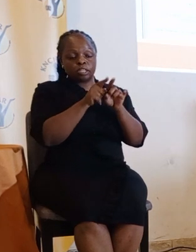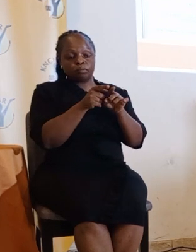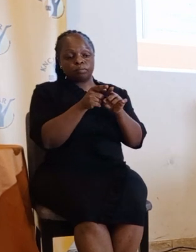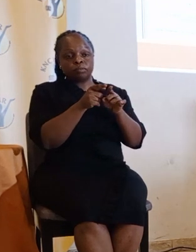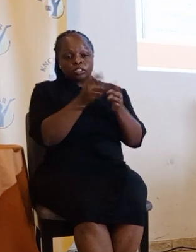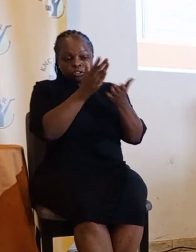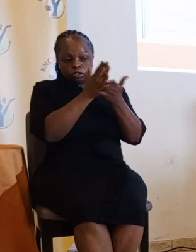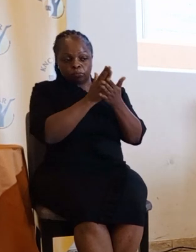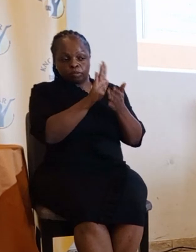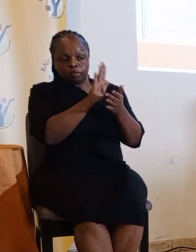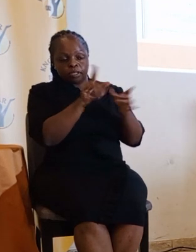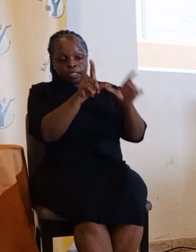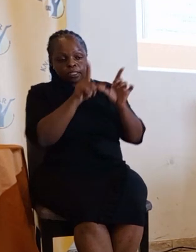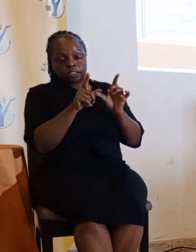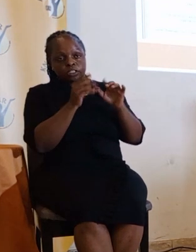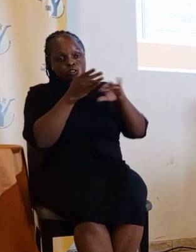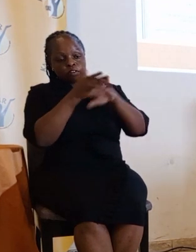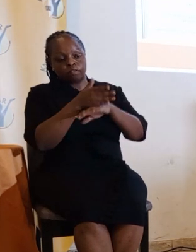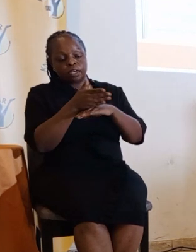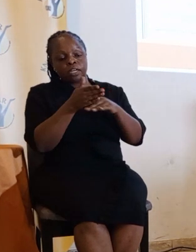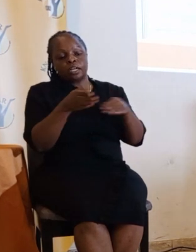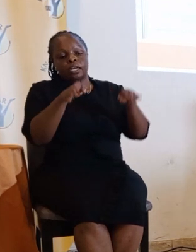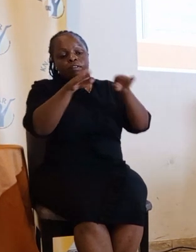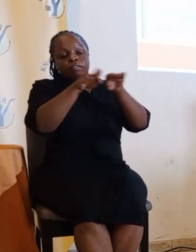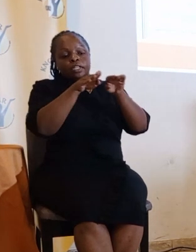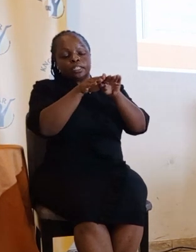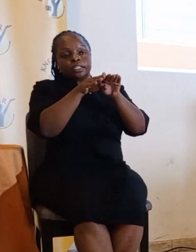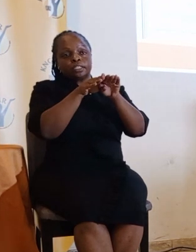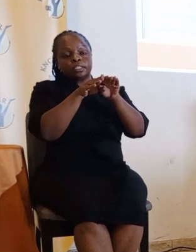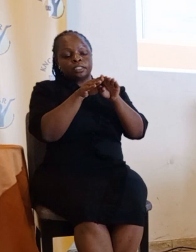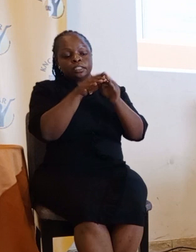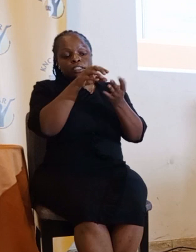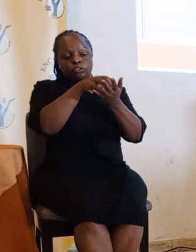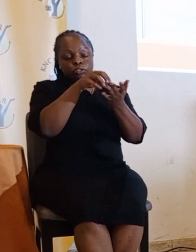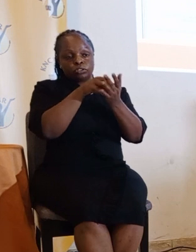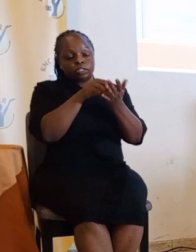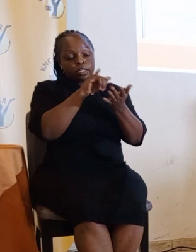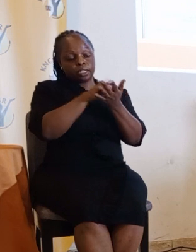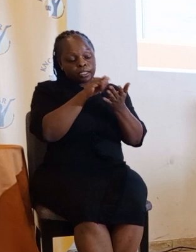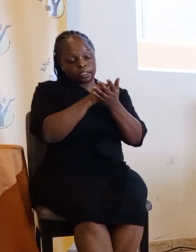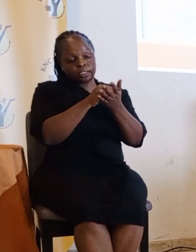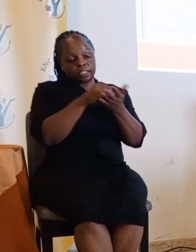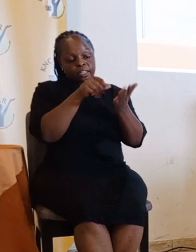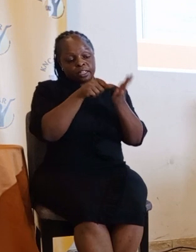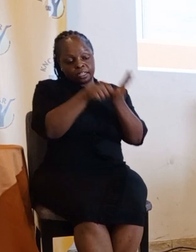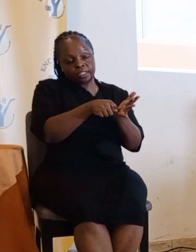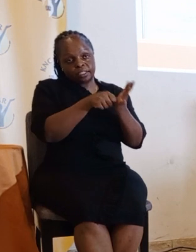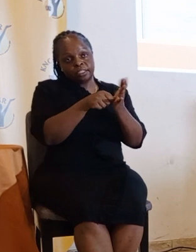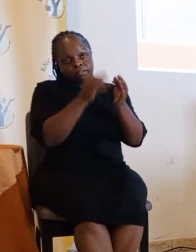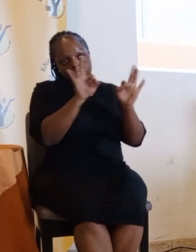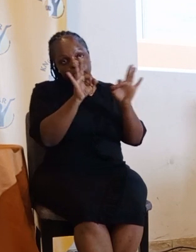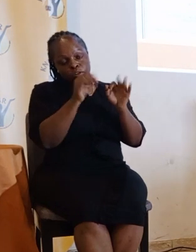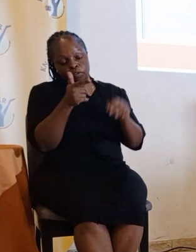the demonstrations, a move that the High Court ruled threatened the freedom of media and